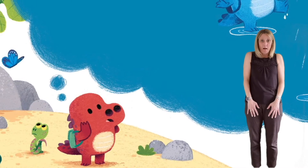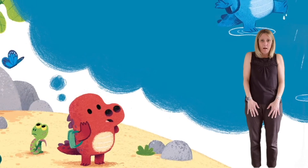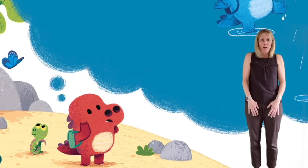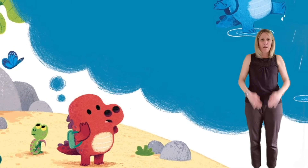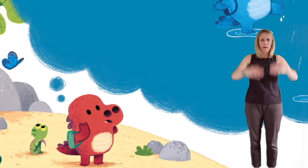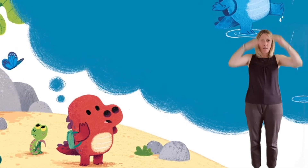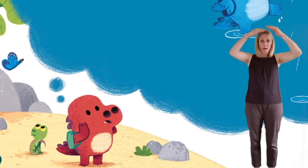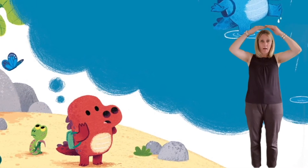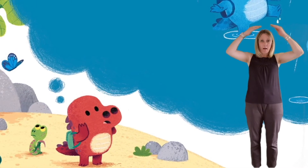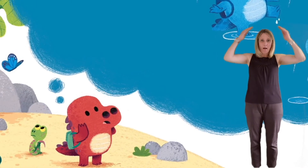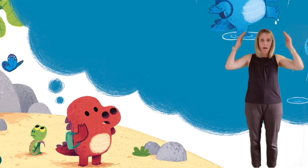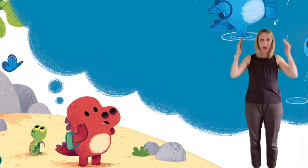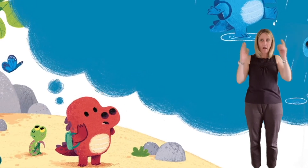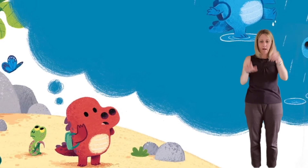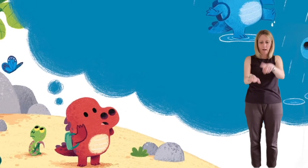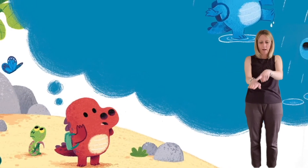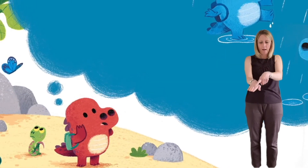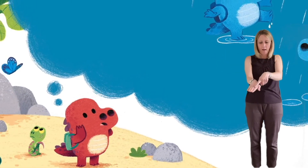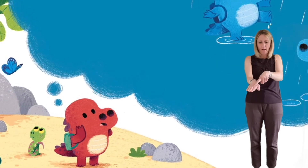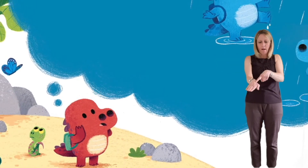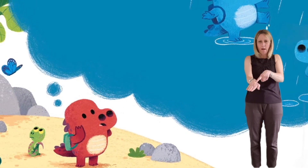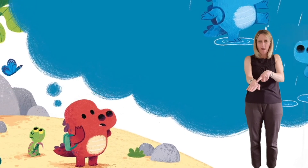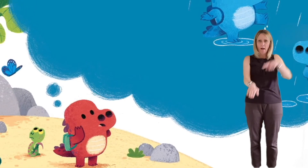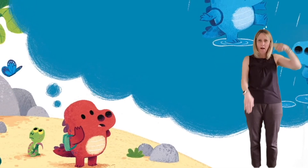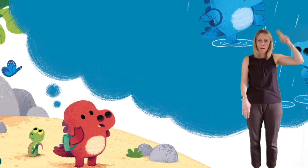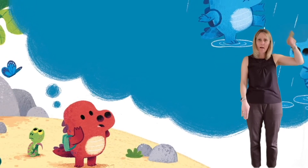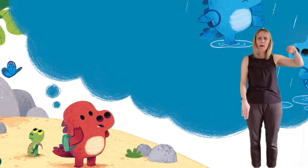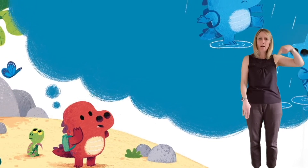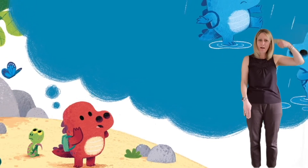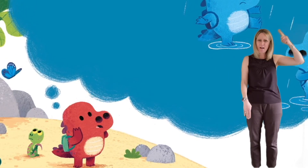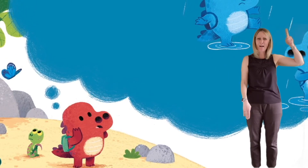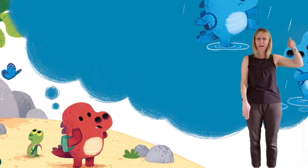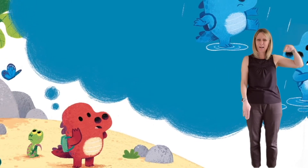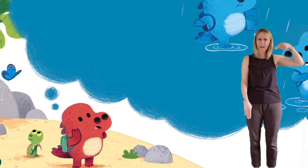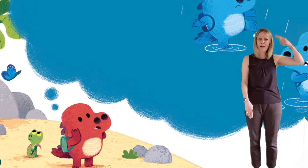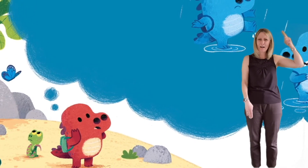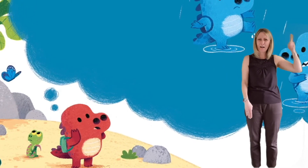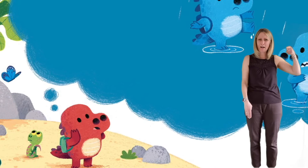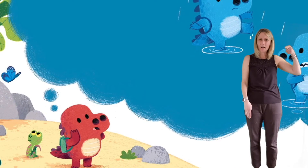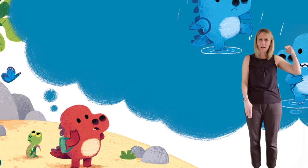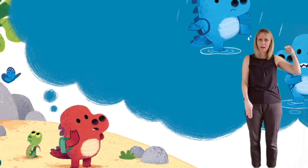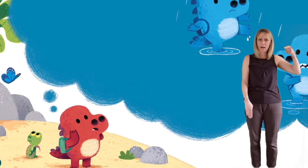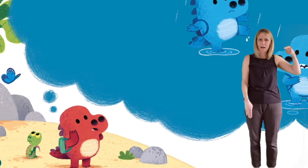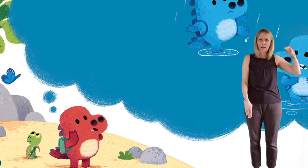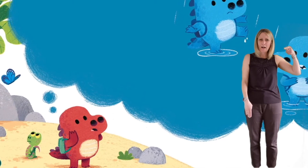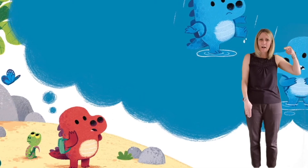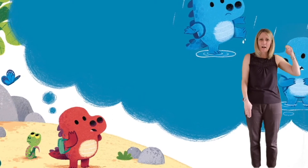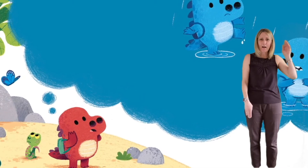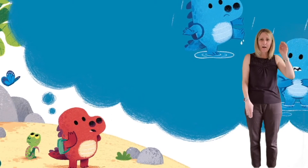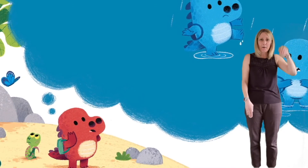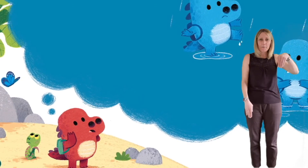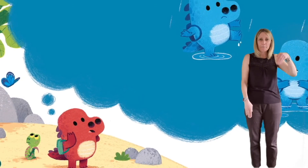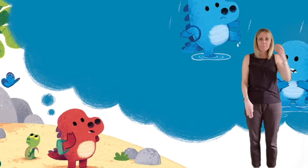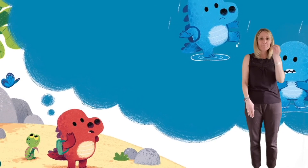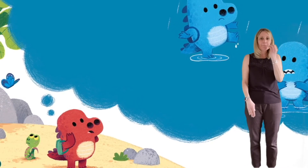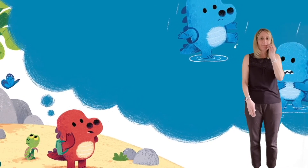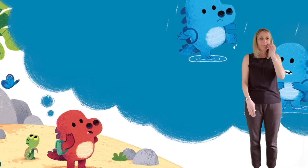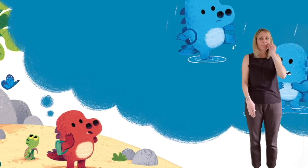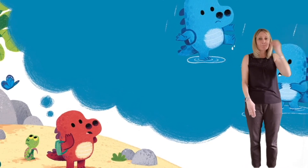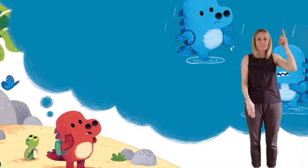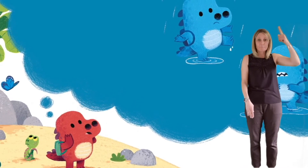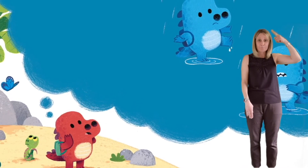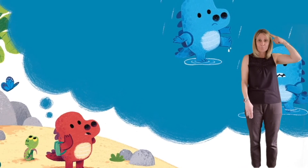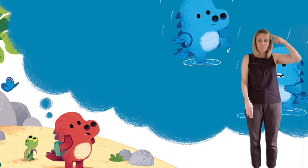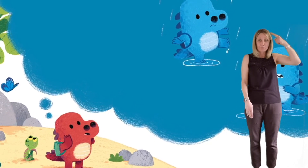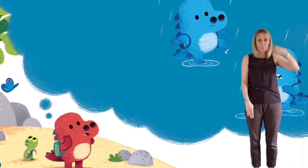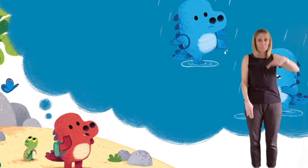while, the sky was blue. The sun, it shone and shone, and now his lovely picnic thoughts were